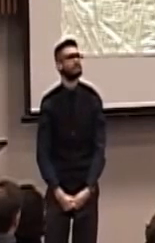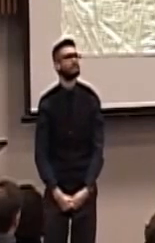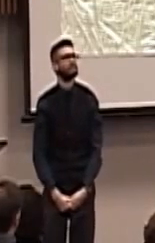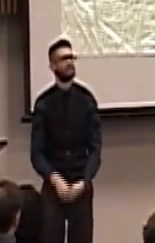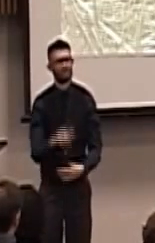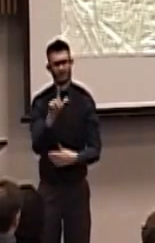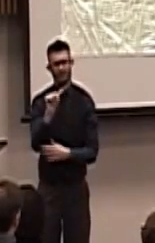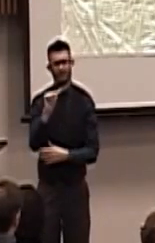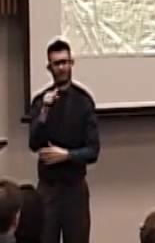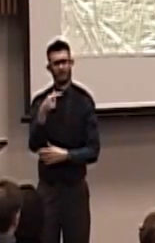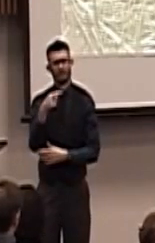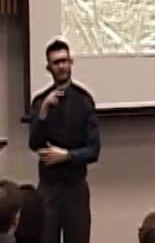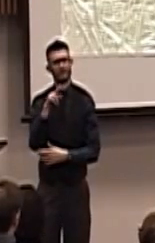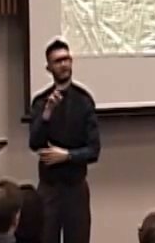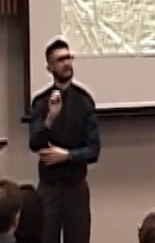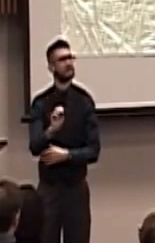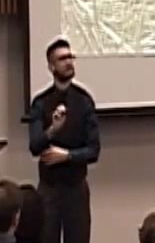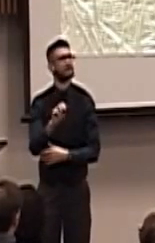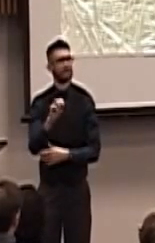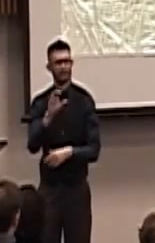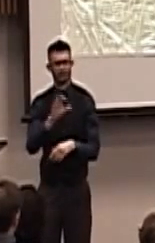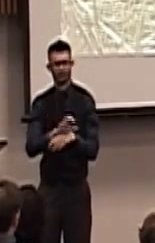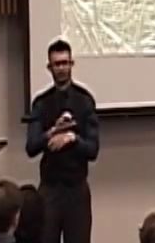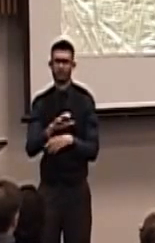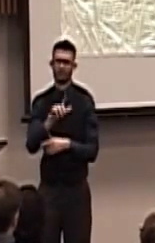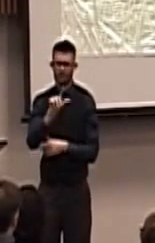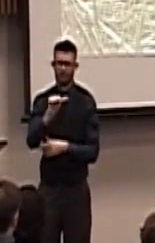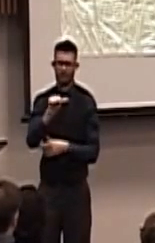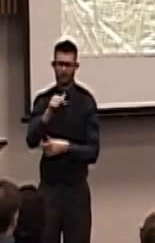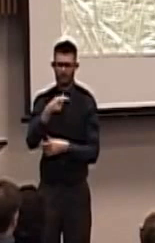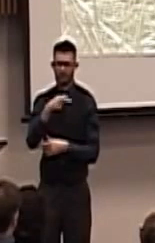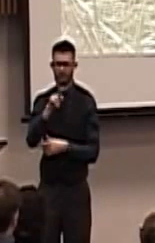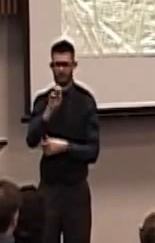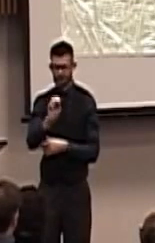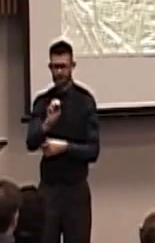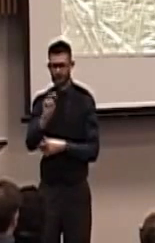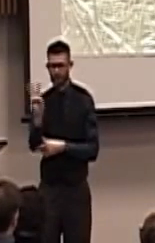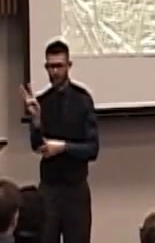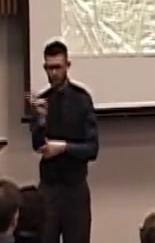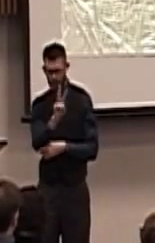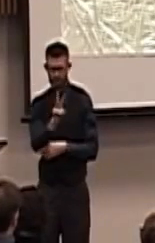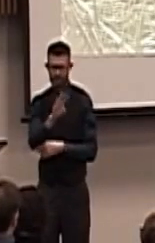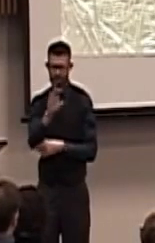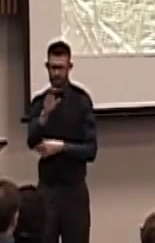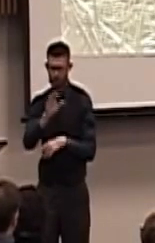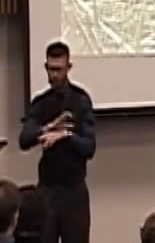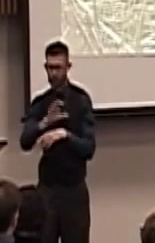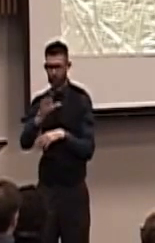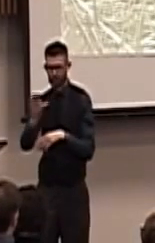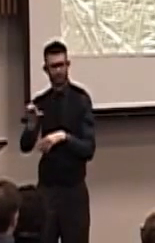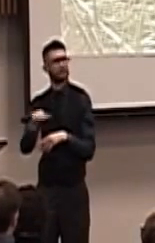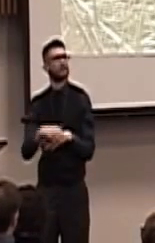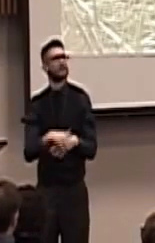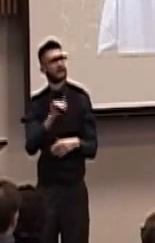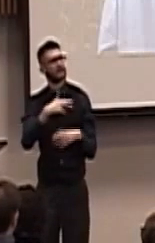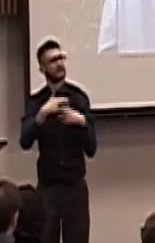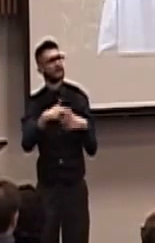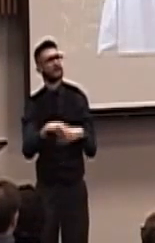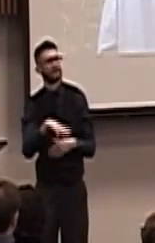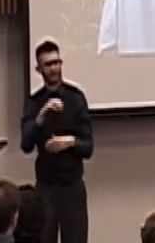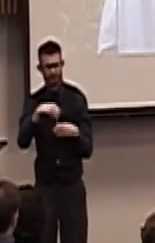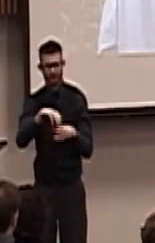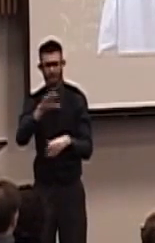Loggy Church of Christ. Loggy West is the name of the church. Loggy West Church of Christ in Pajok.